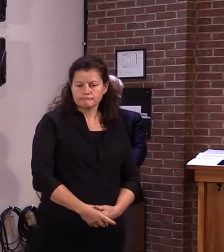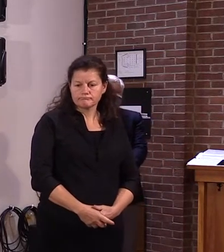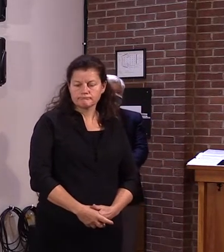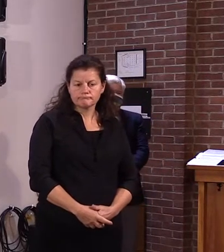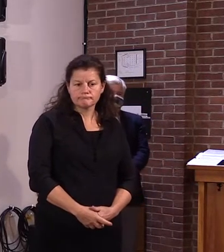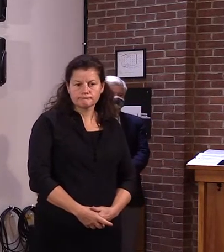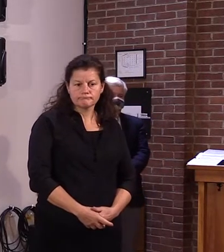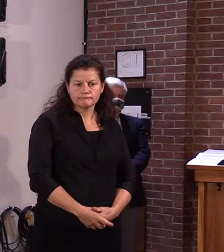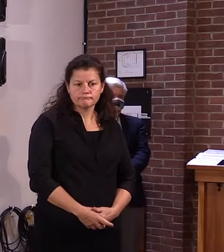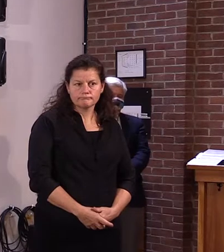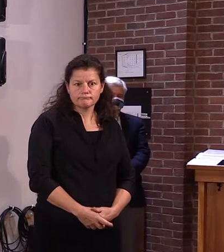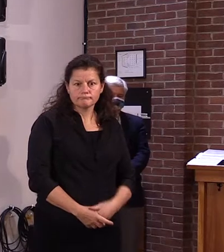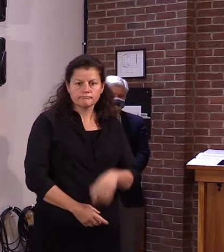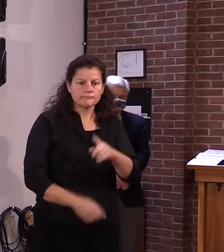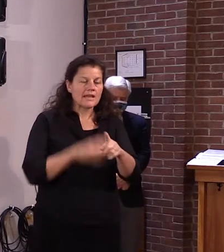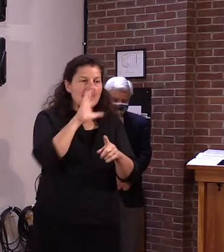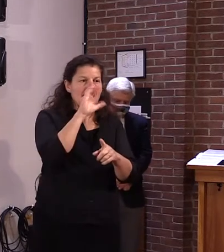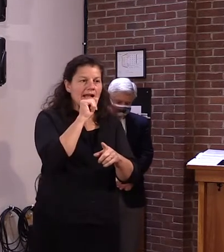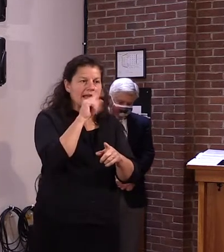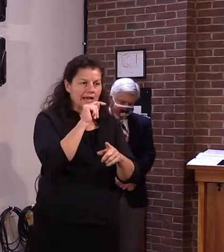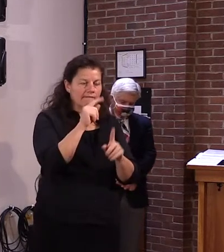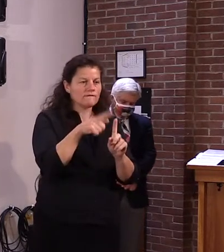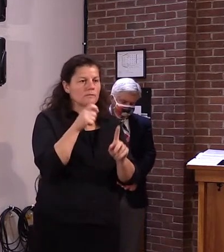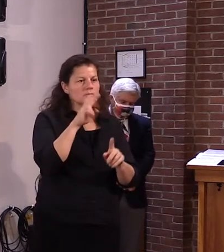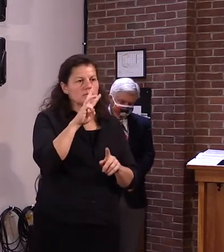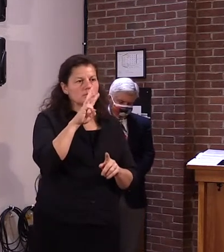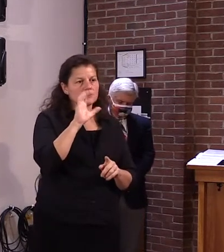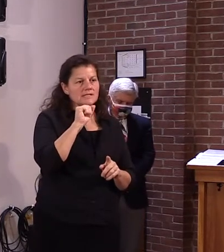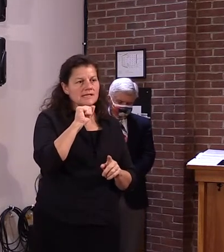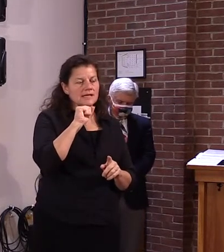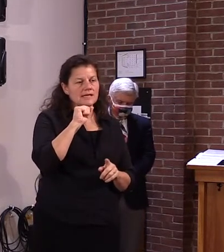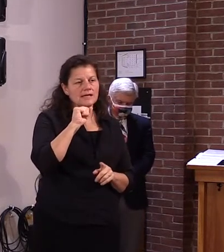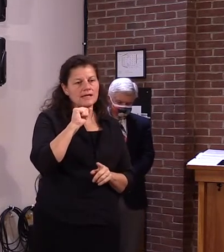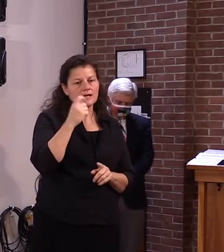all. Kat, WCAX.